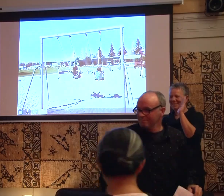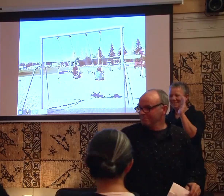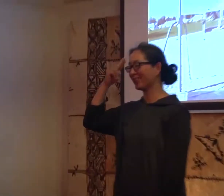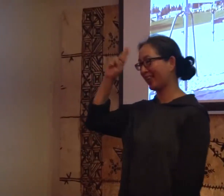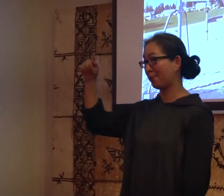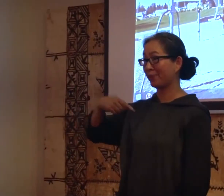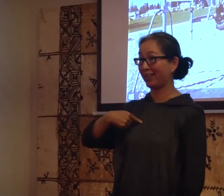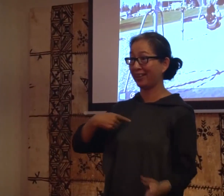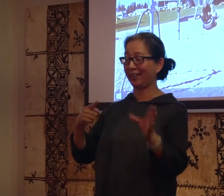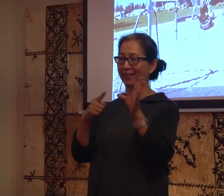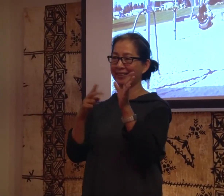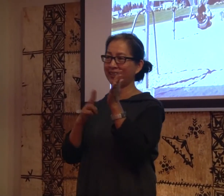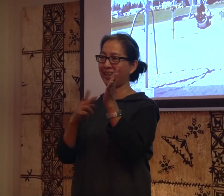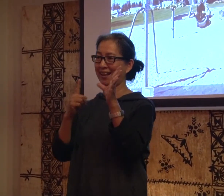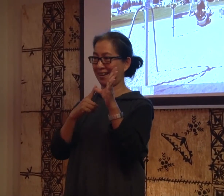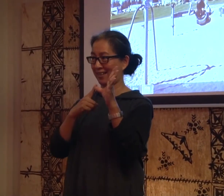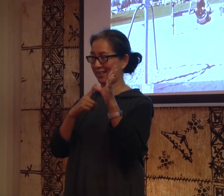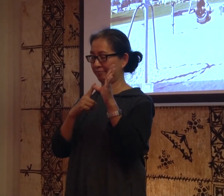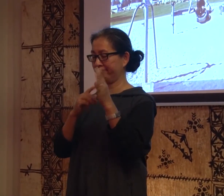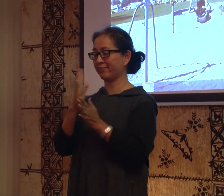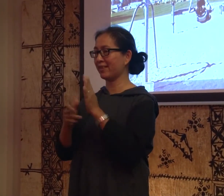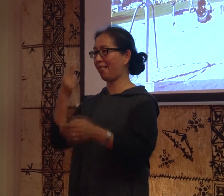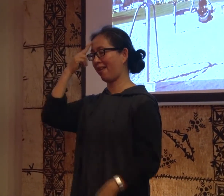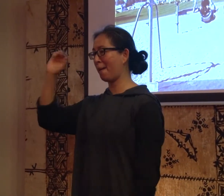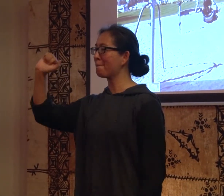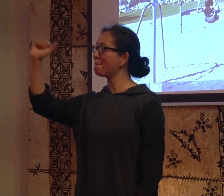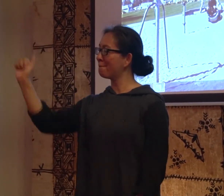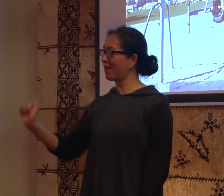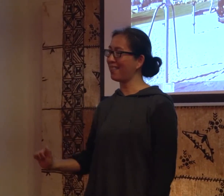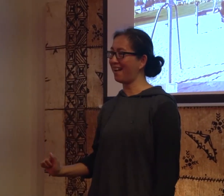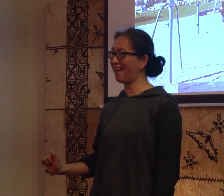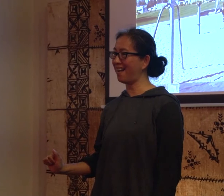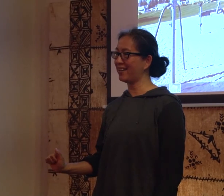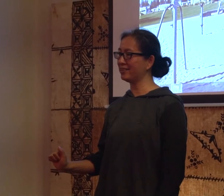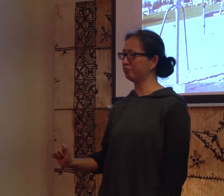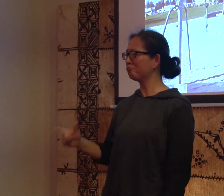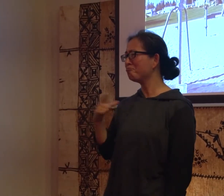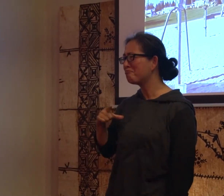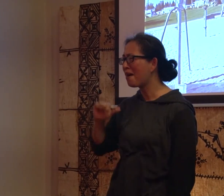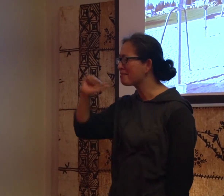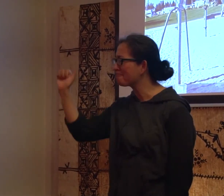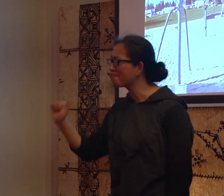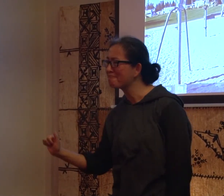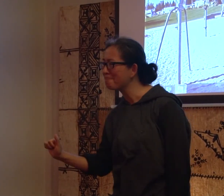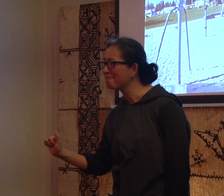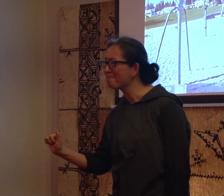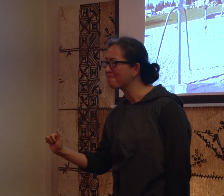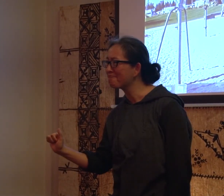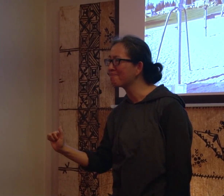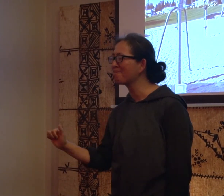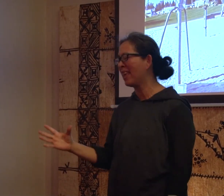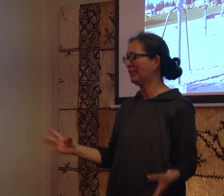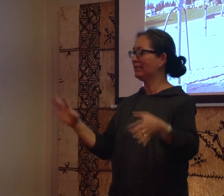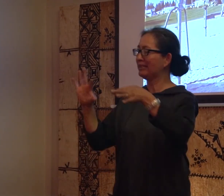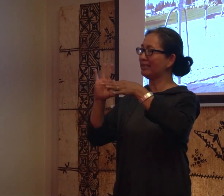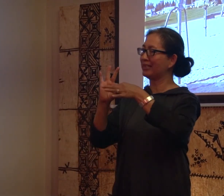Hello. My name is Anna, and my sign name is this, Anna. Why is it